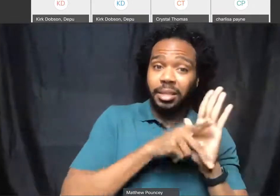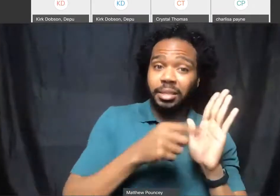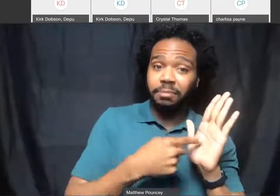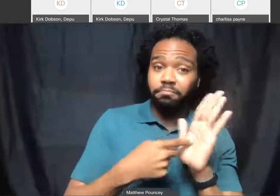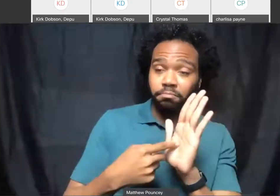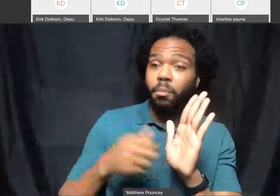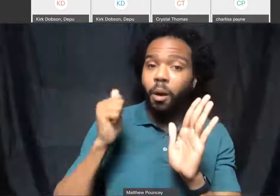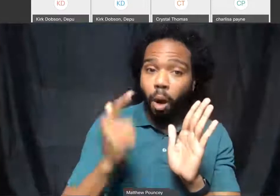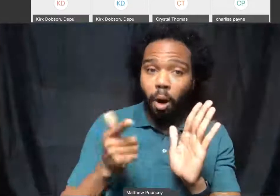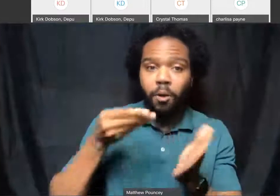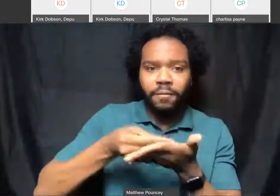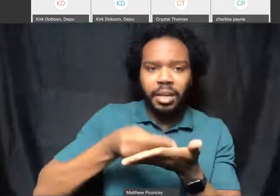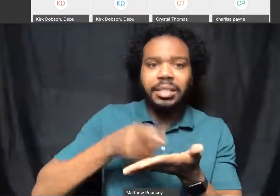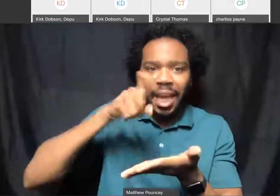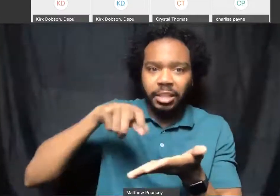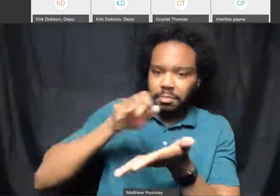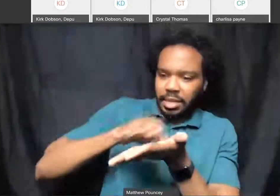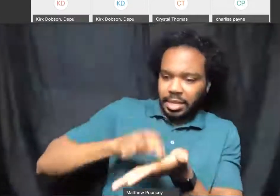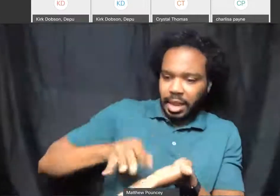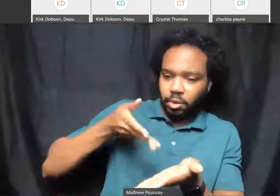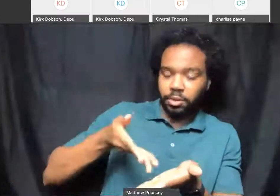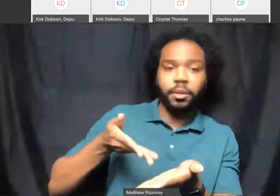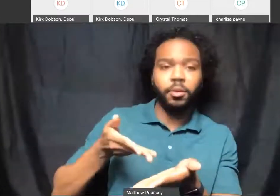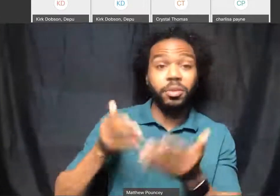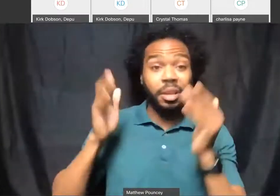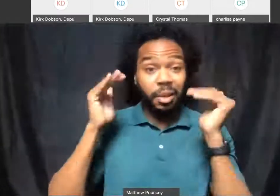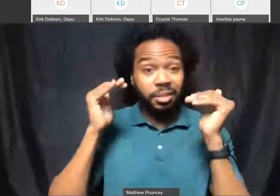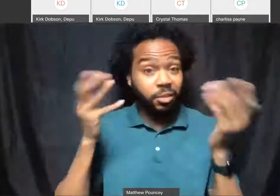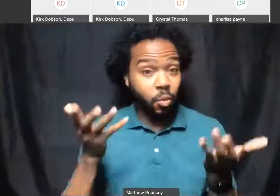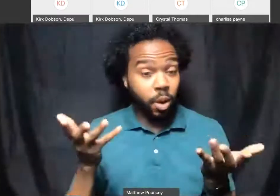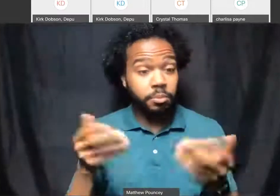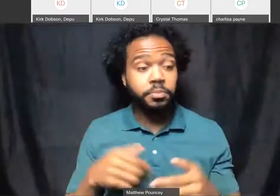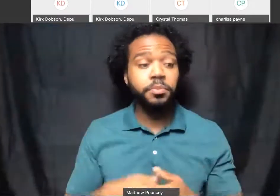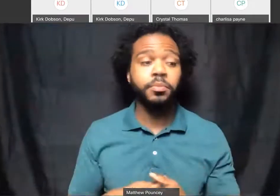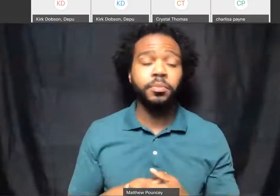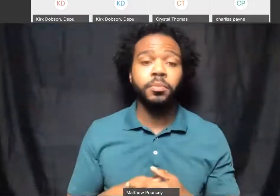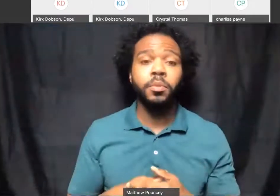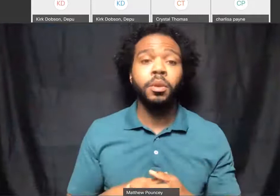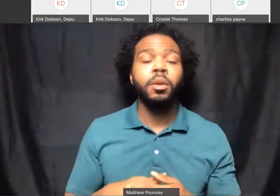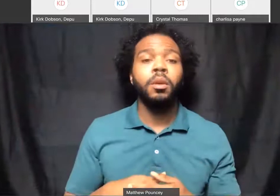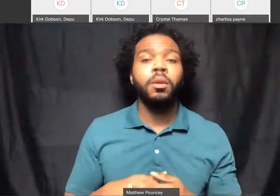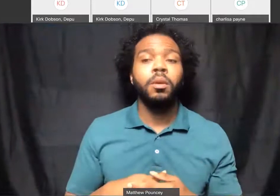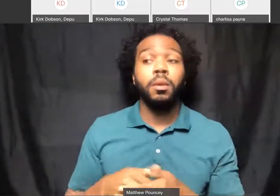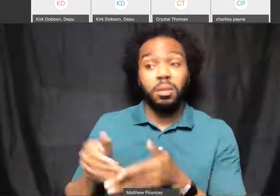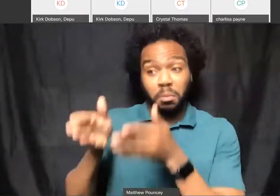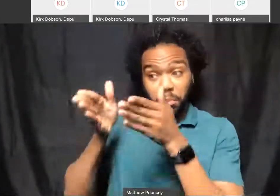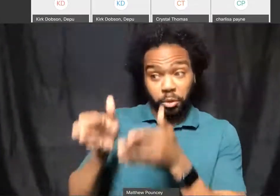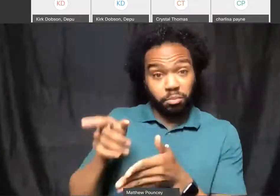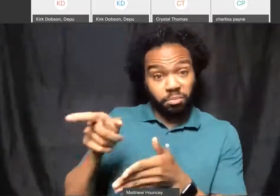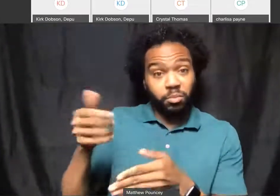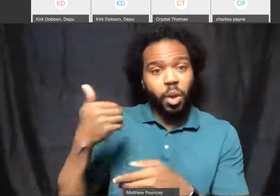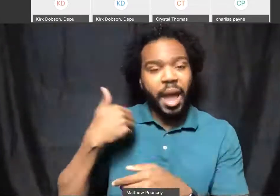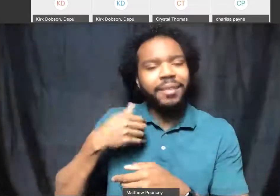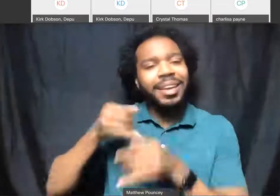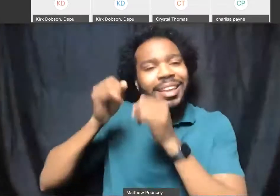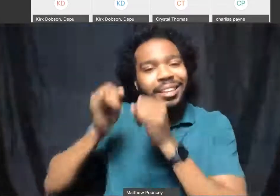be accounted for. And the expectation is that the person had an individual financial plan developed